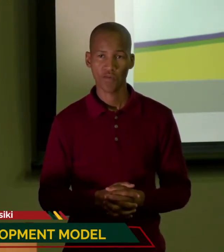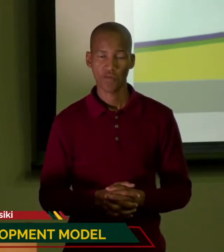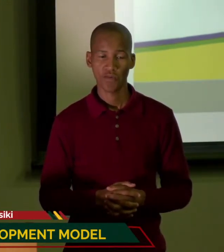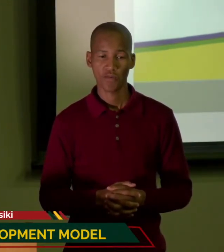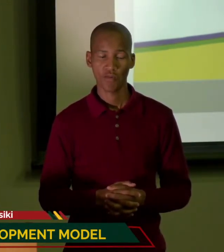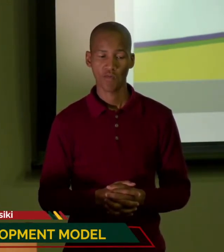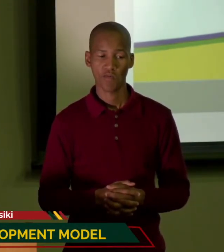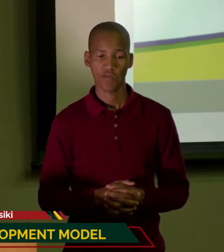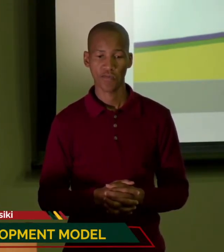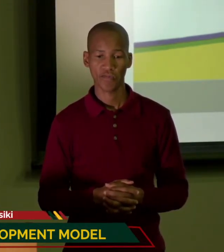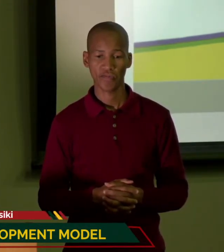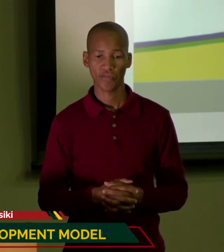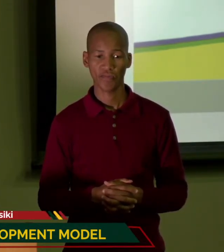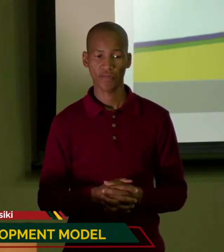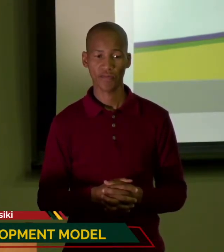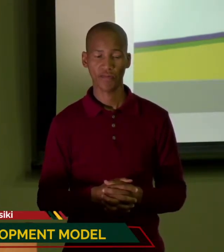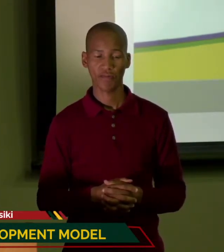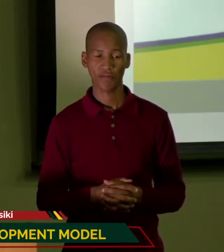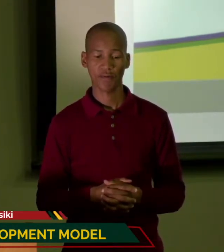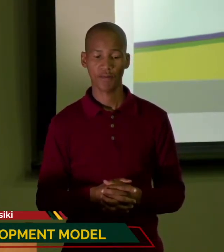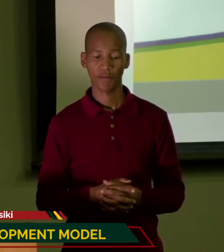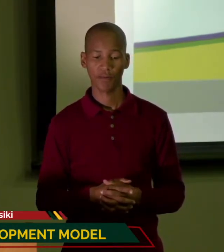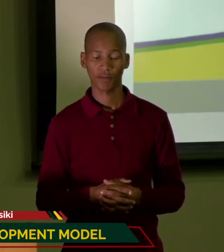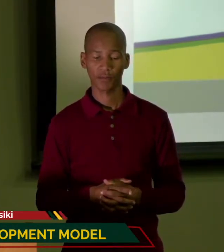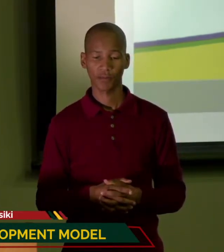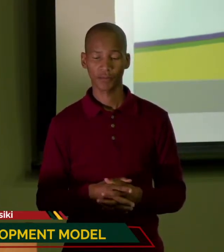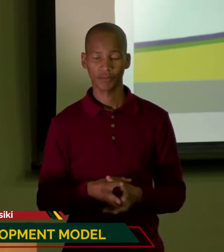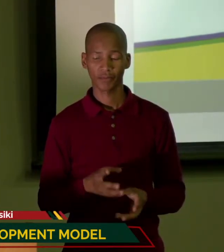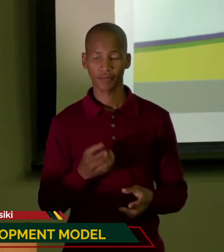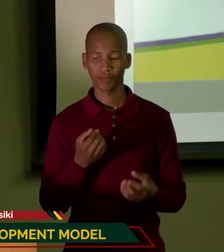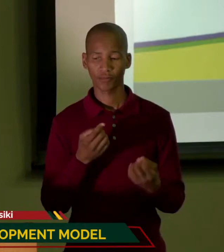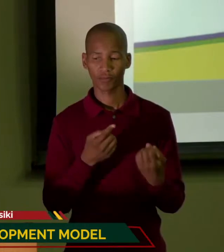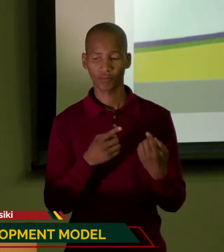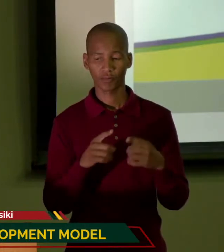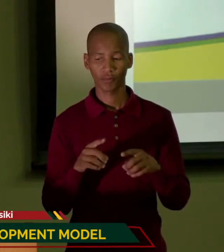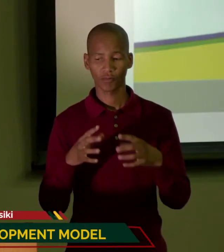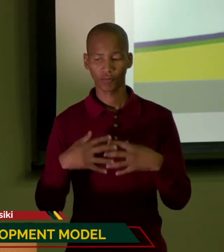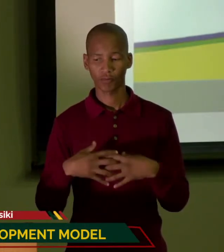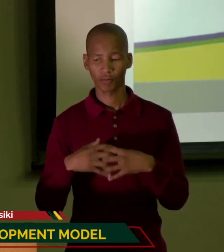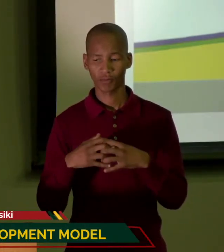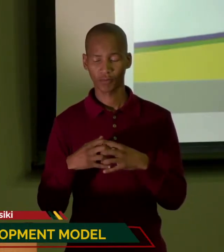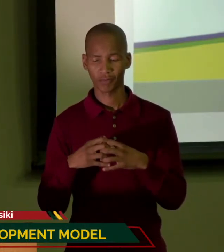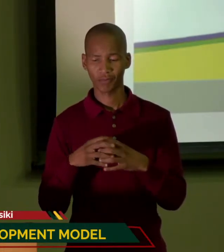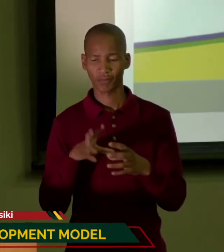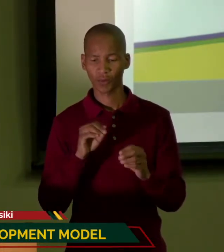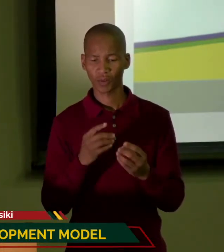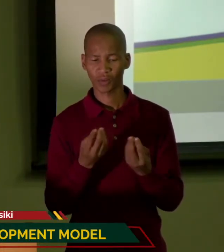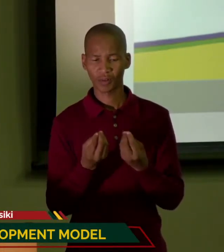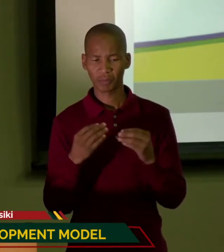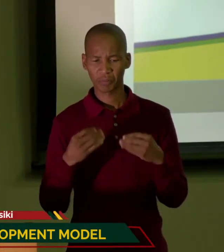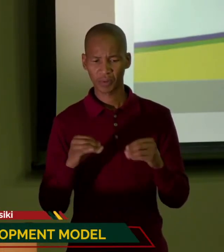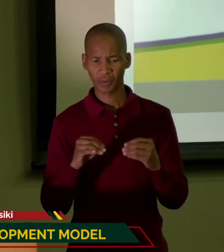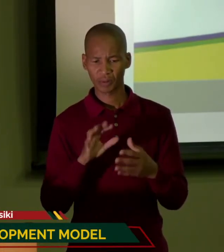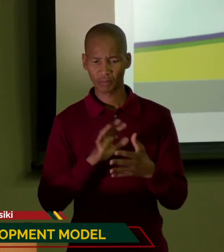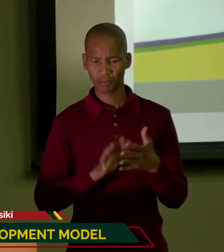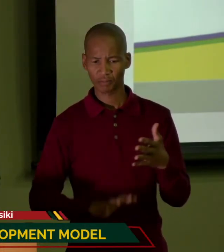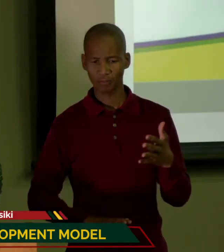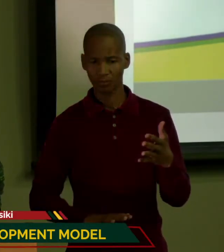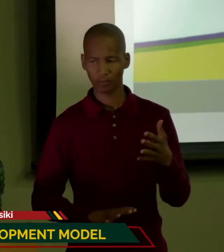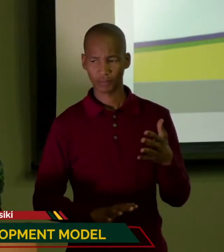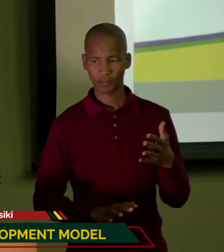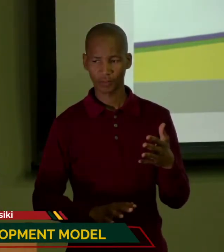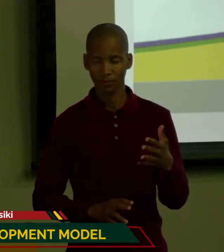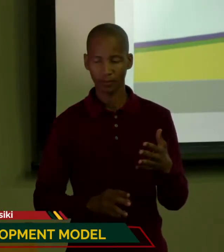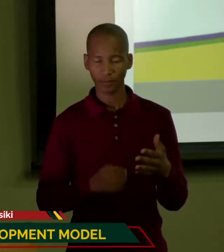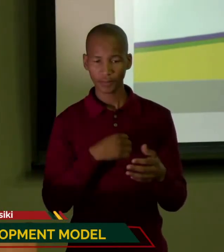uye pha kulanto ixakeke kakhulu inonotha abaninzi. Siqale sathi kufuneka